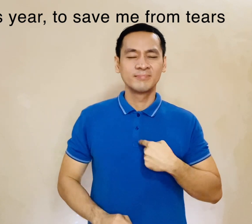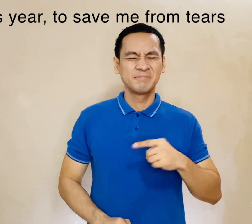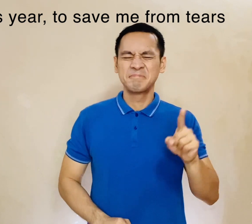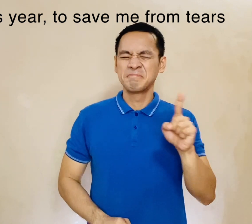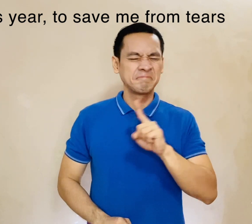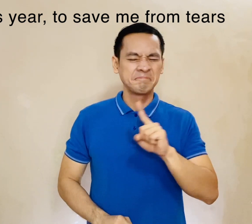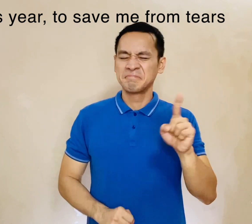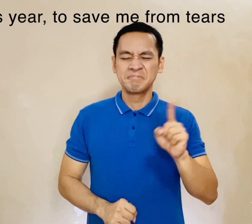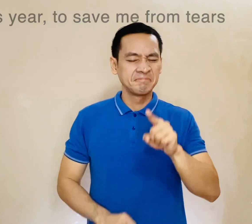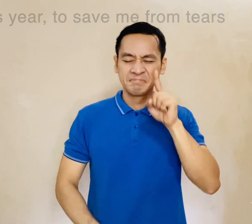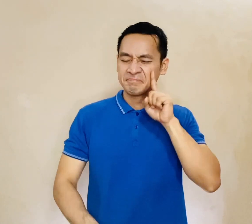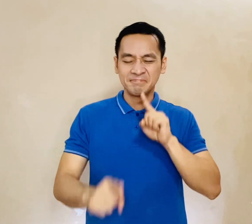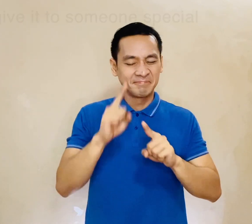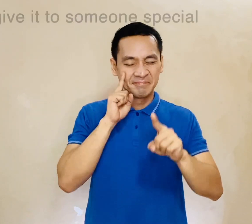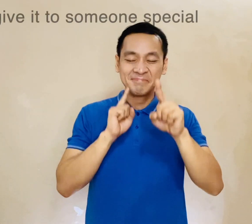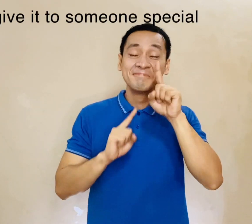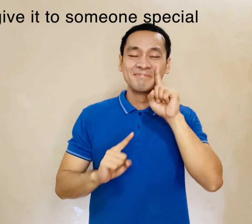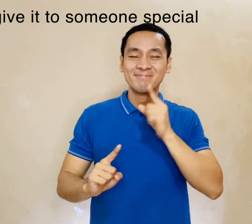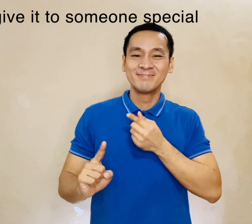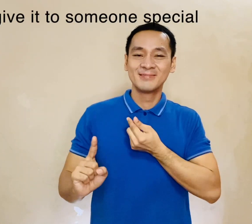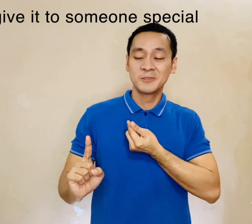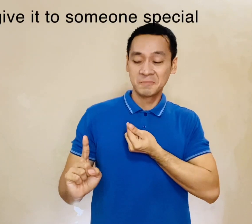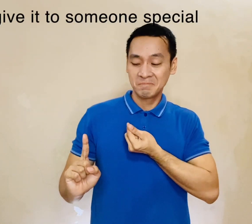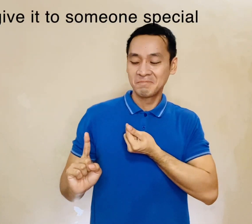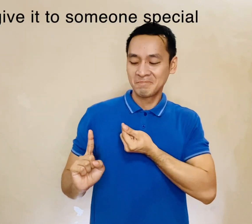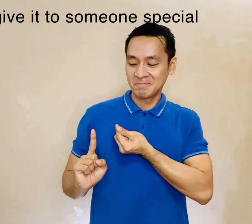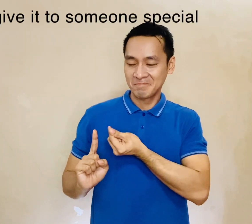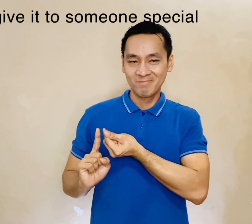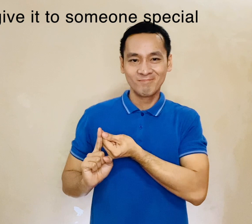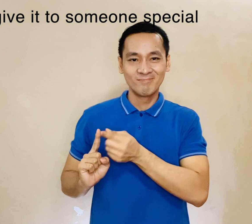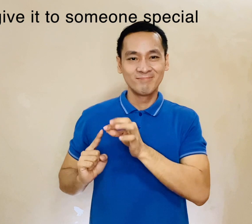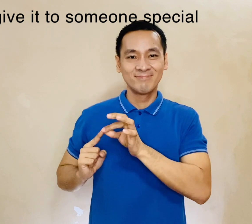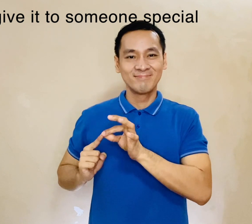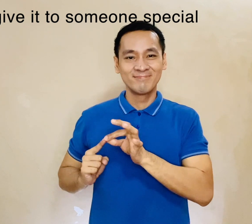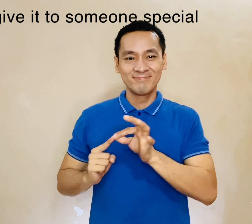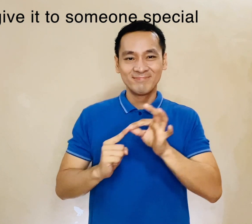save me from tears I'll give it to someone special